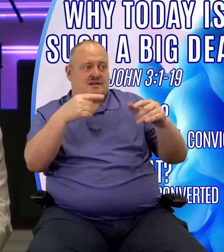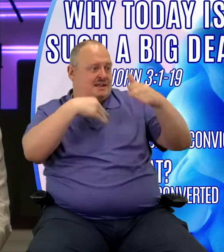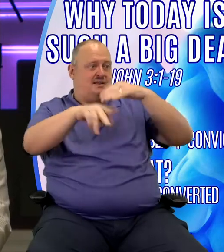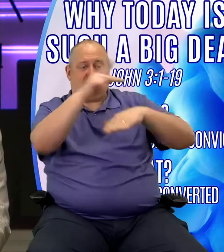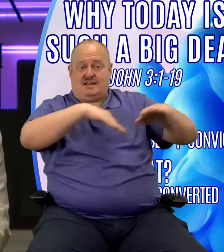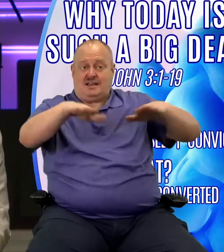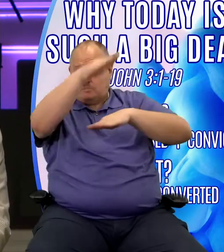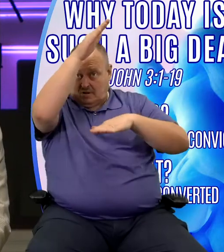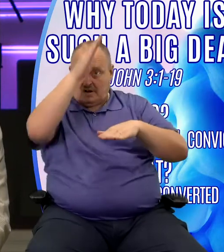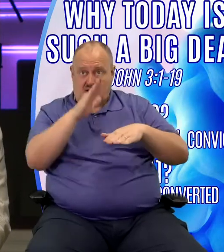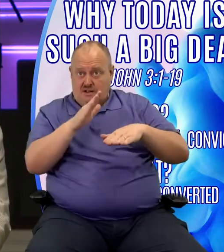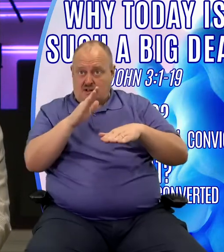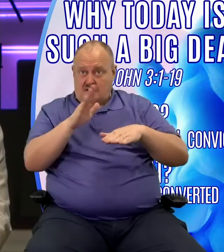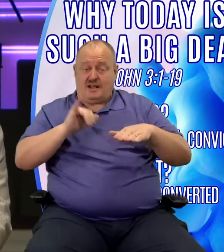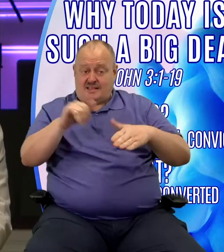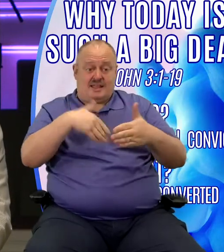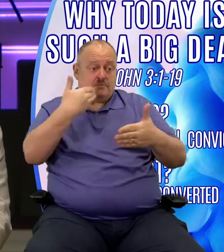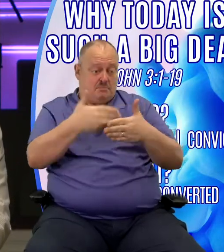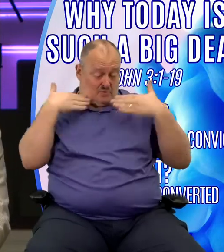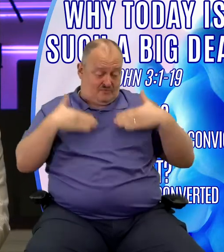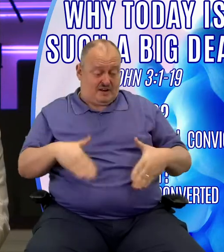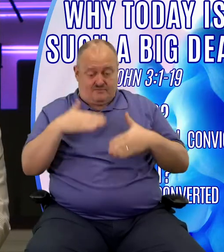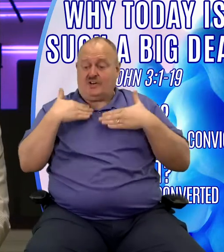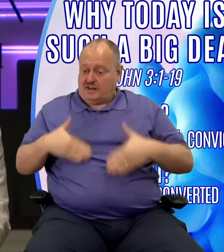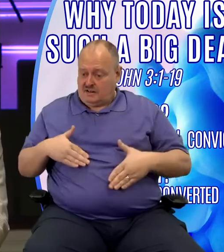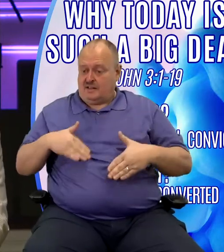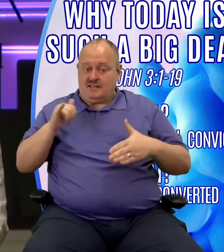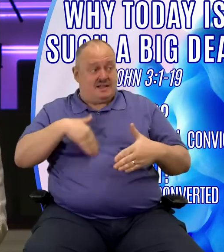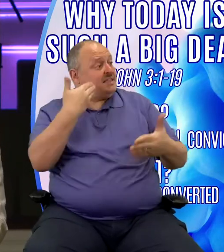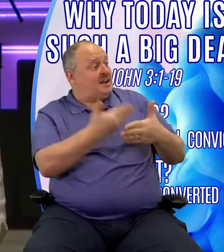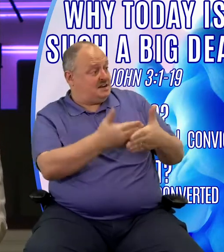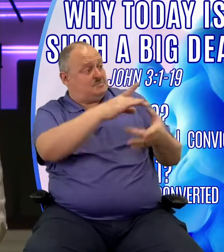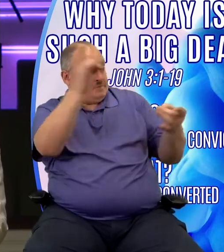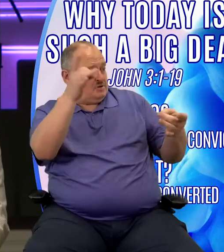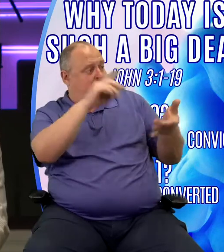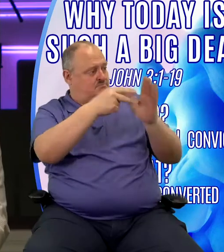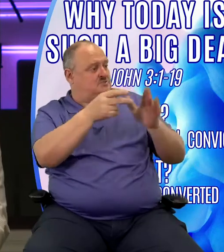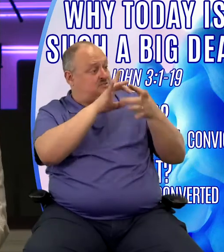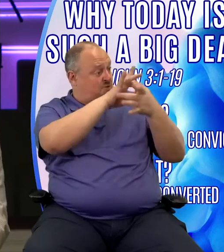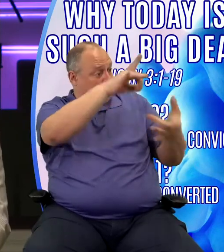God. That which is born of flesh is flesh, that which is born of spirit is spirit.